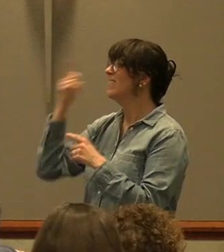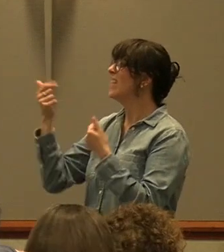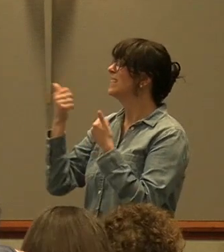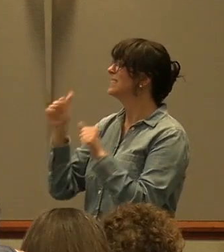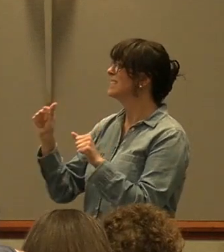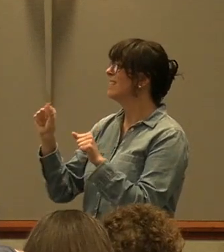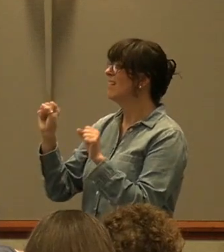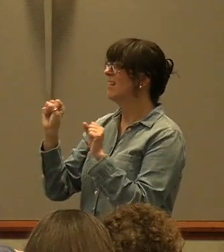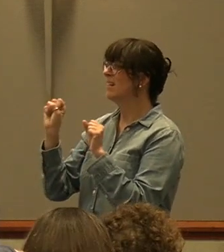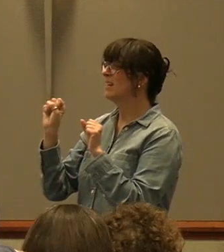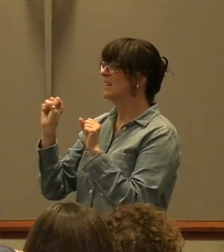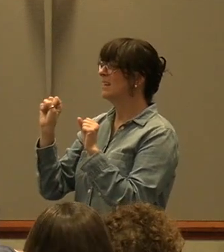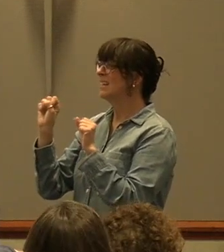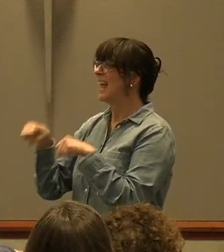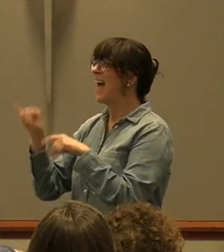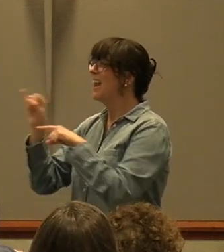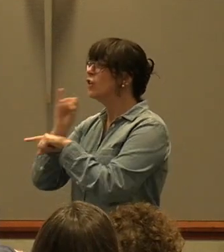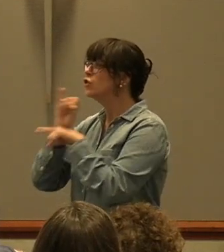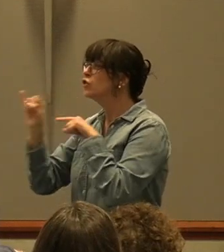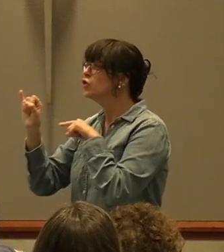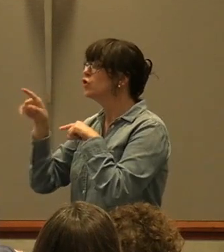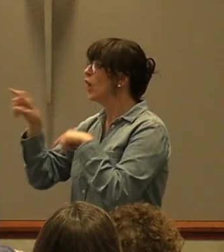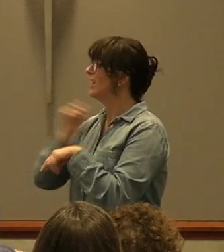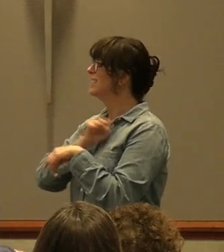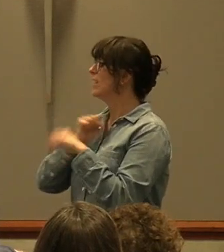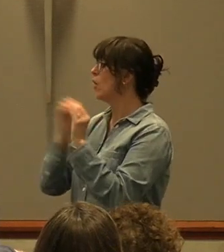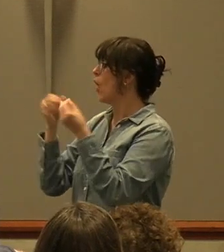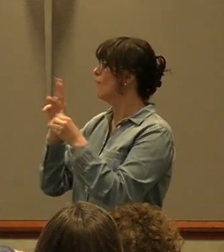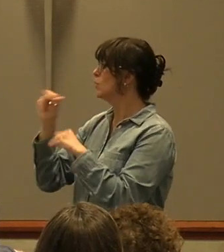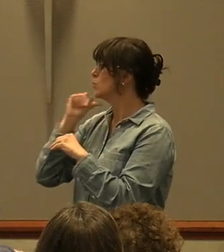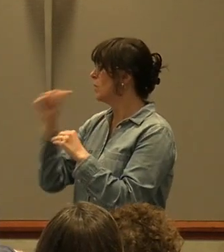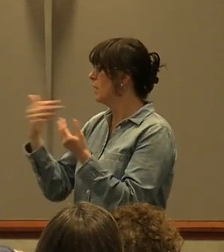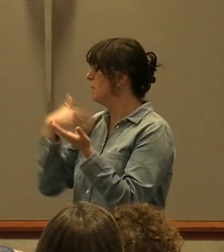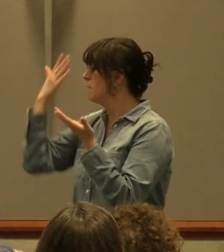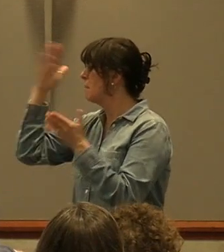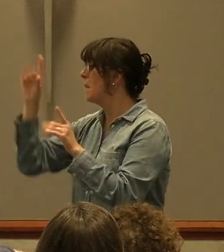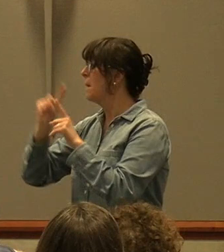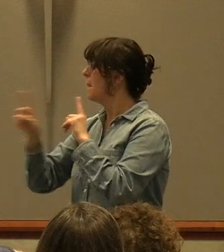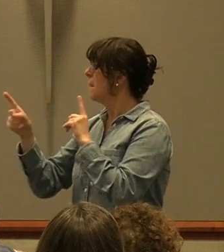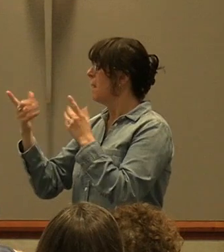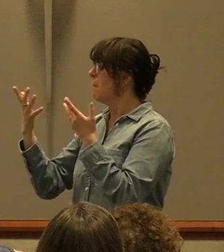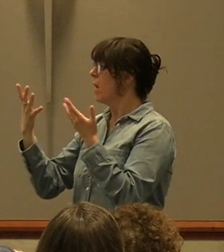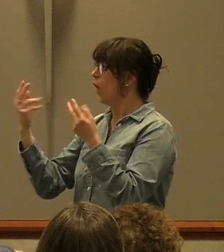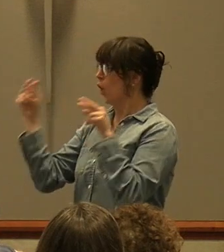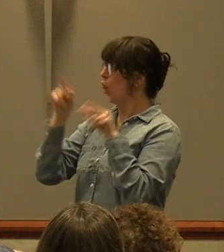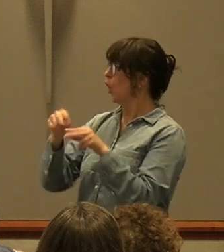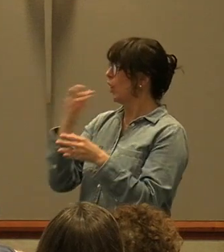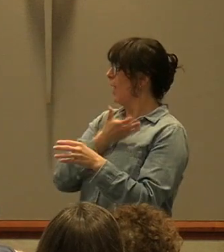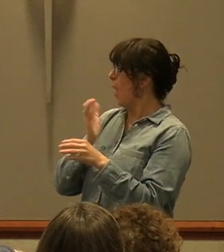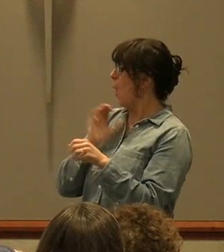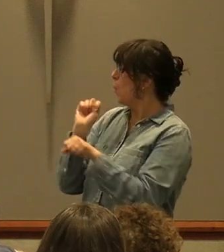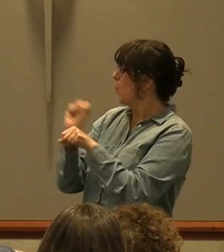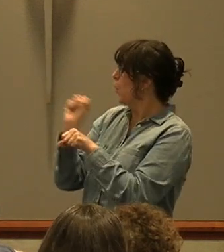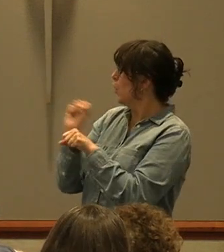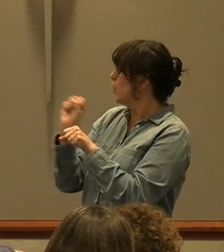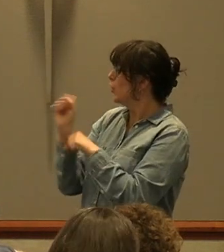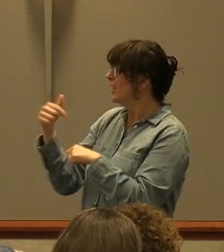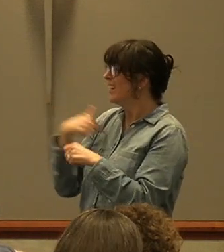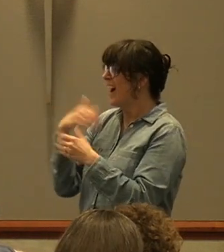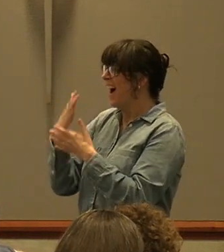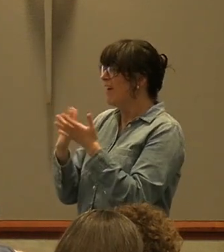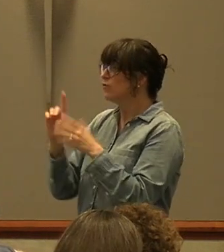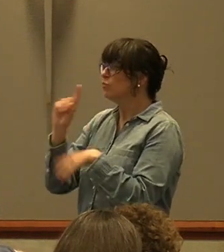eligible to be an intern in a Senate office or not, but come and take a look at what we do. I have